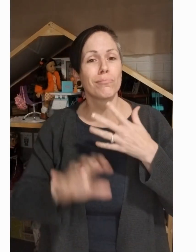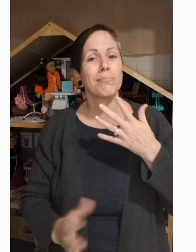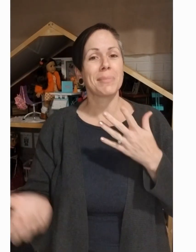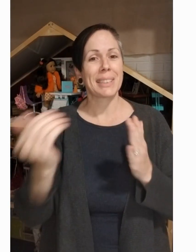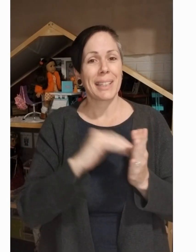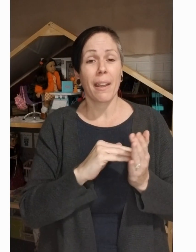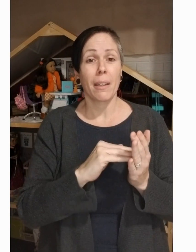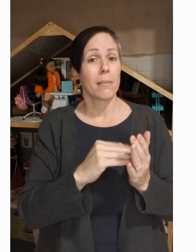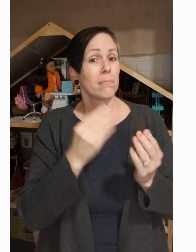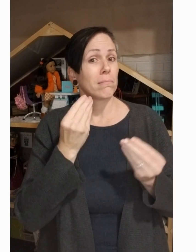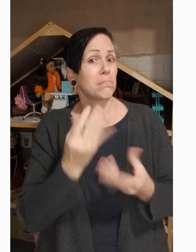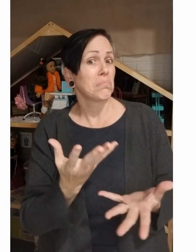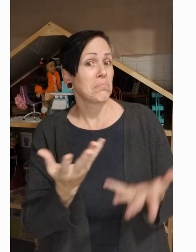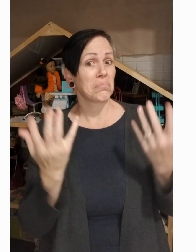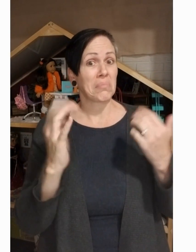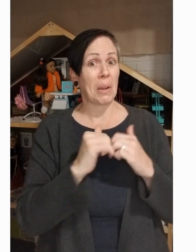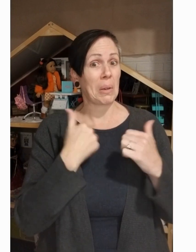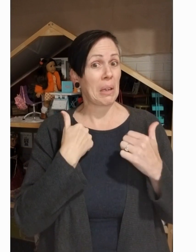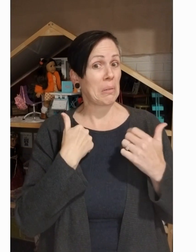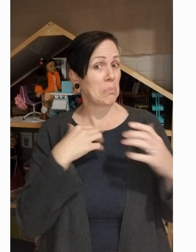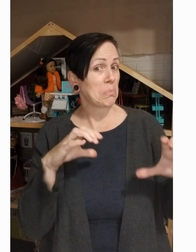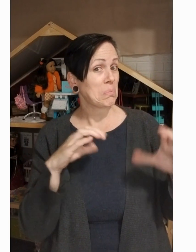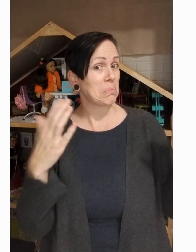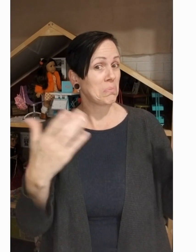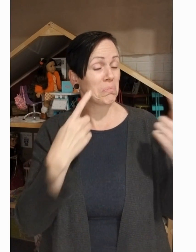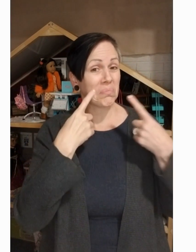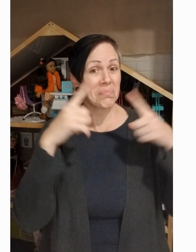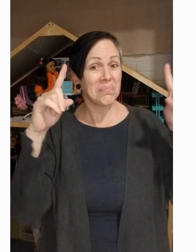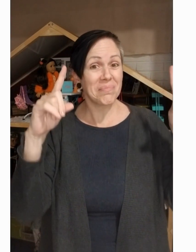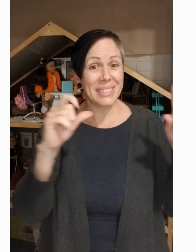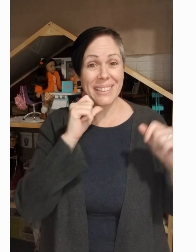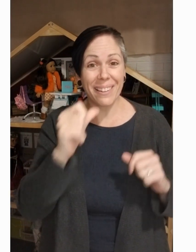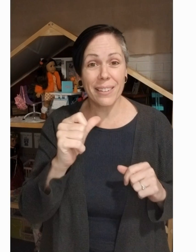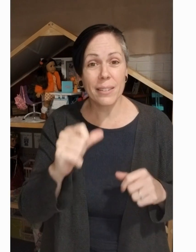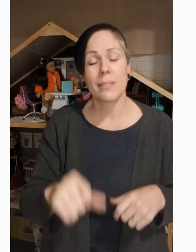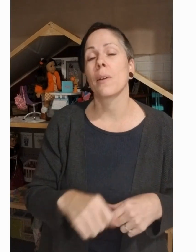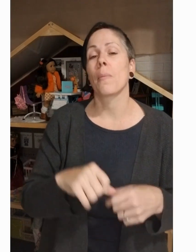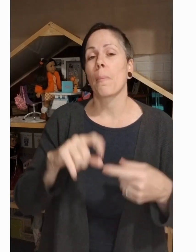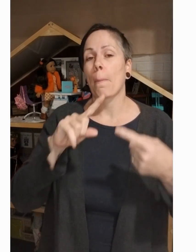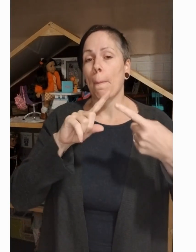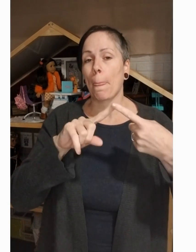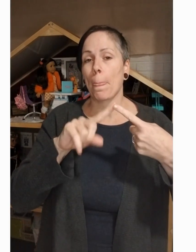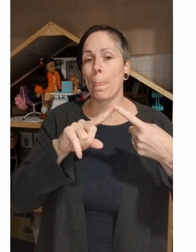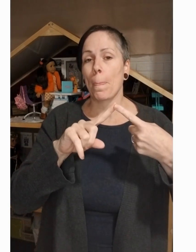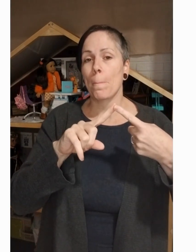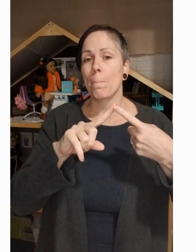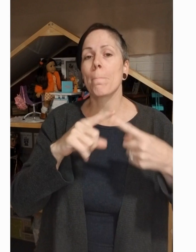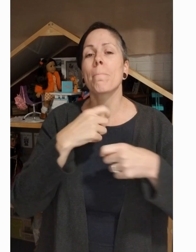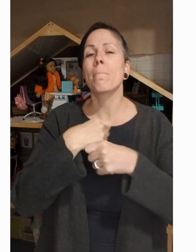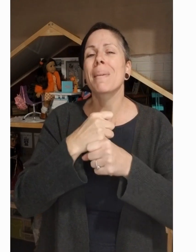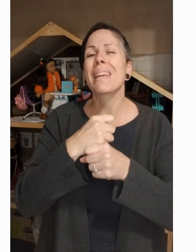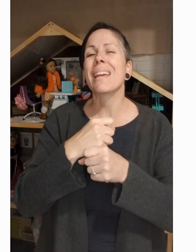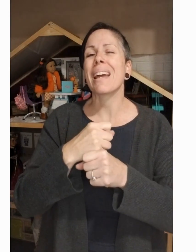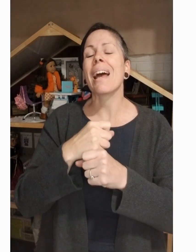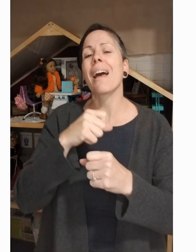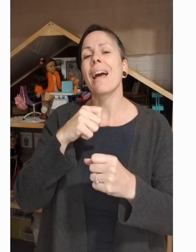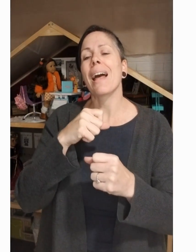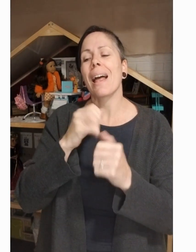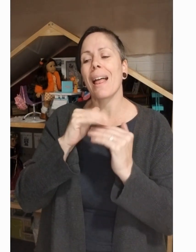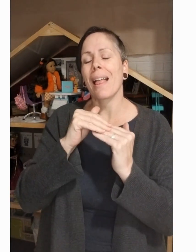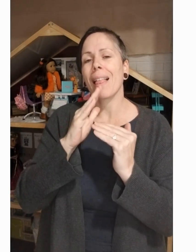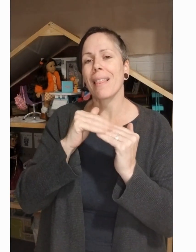had 8 goals. So the first one was make at least 12 crafts from other AG